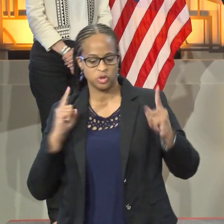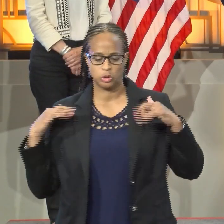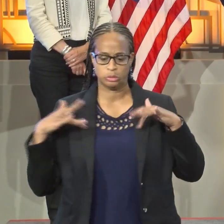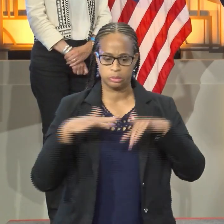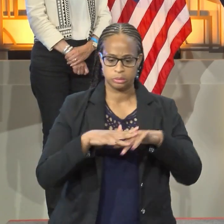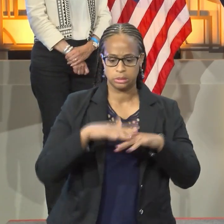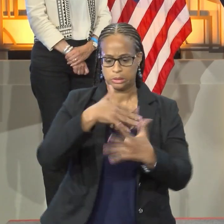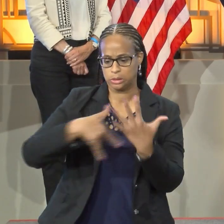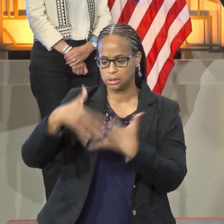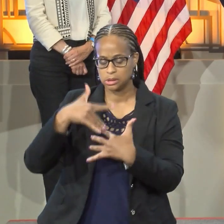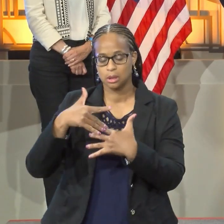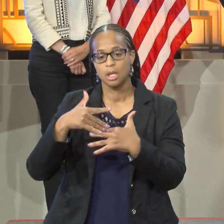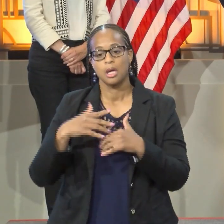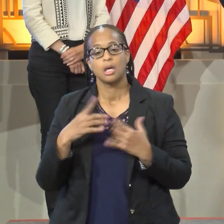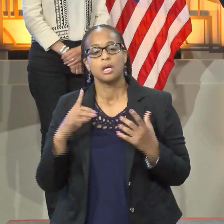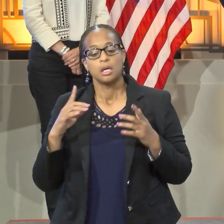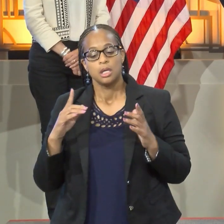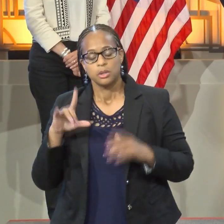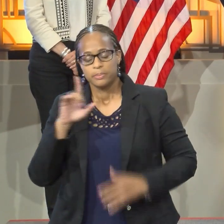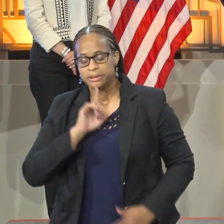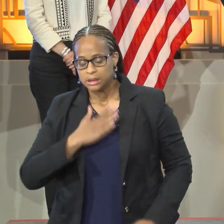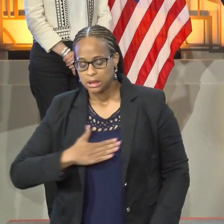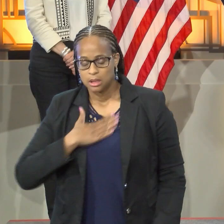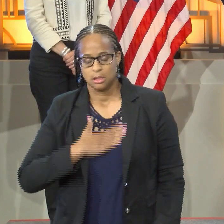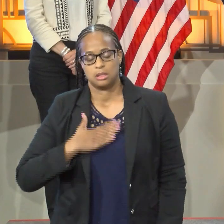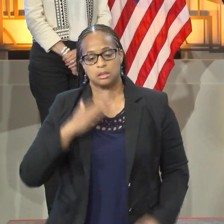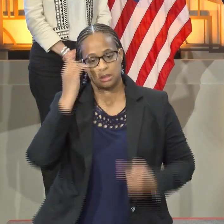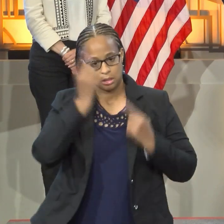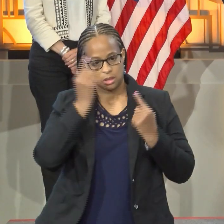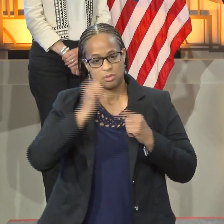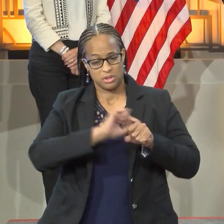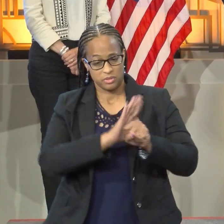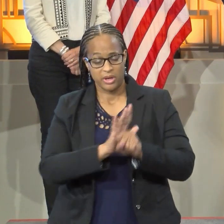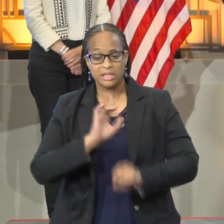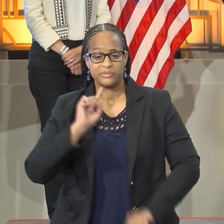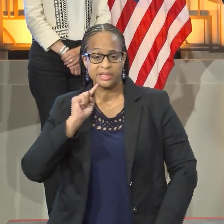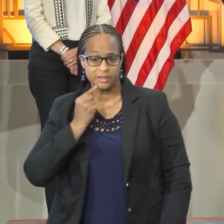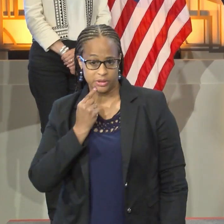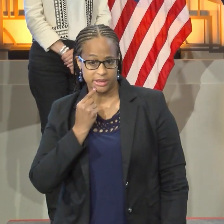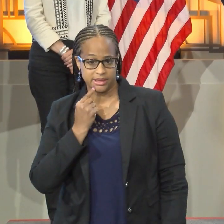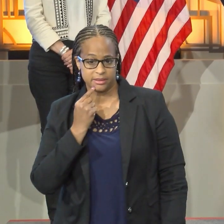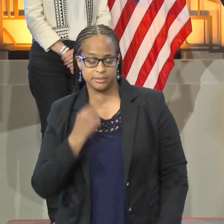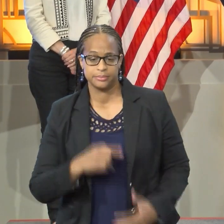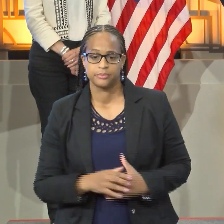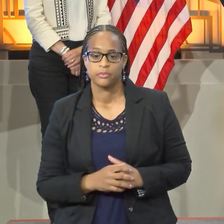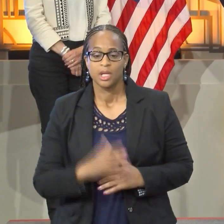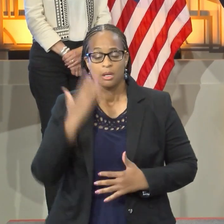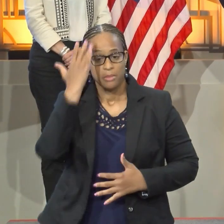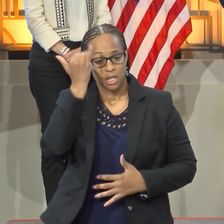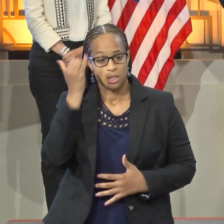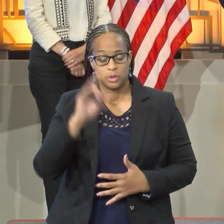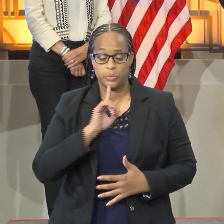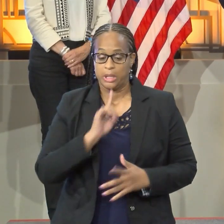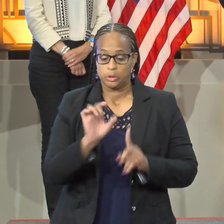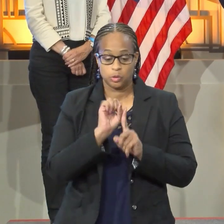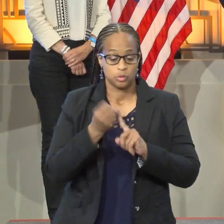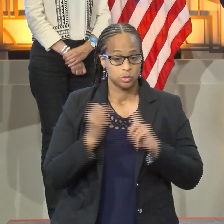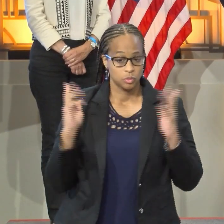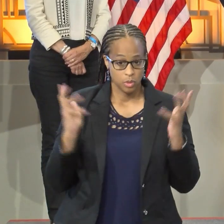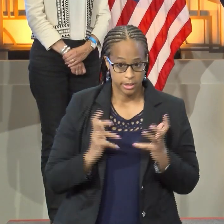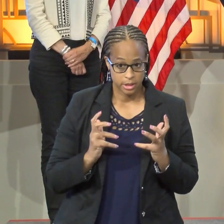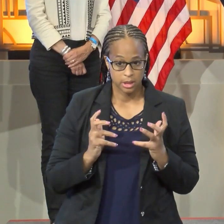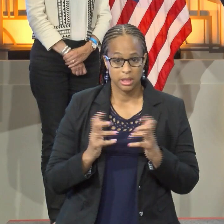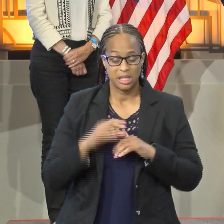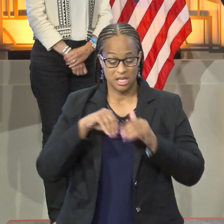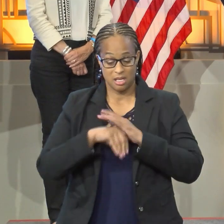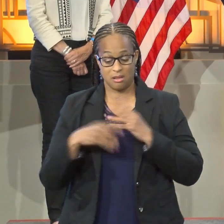me encourage you to take this virus very seriously, okay? Because the reality is, in